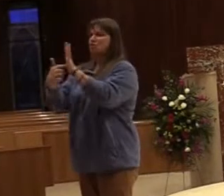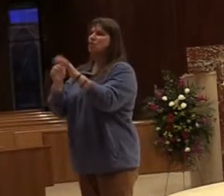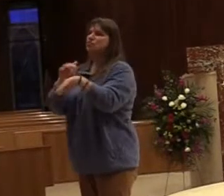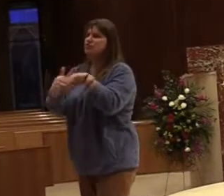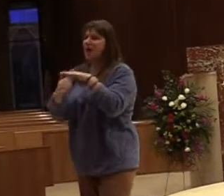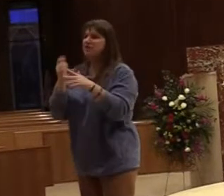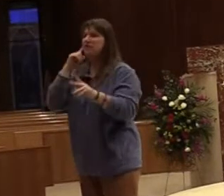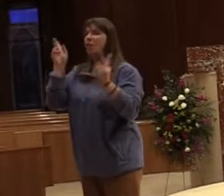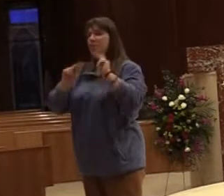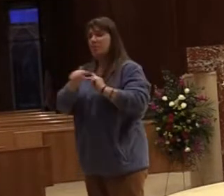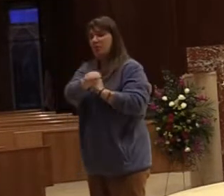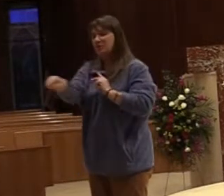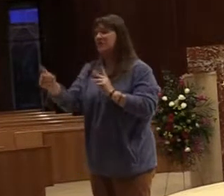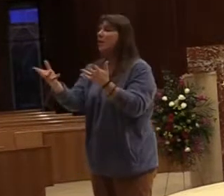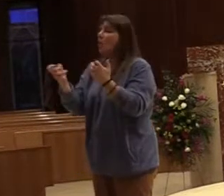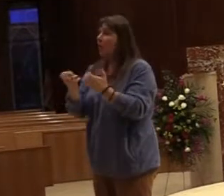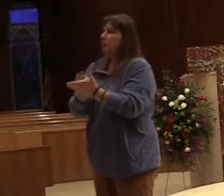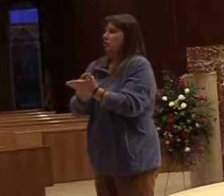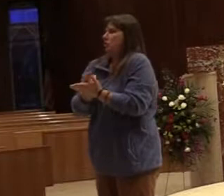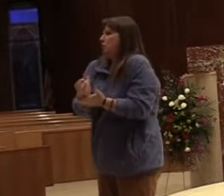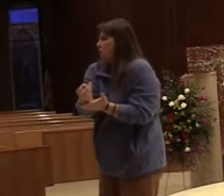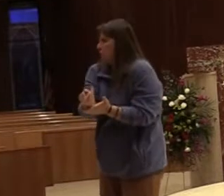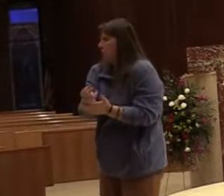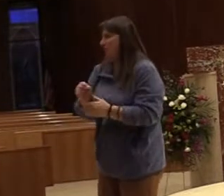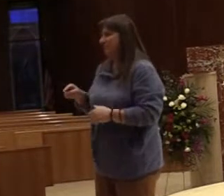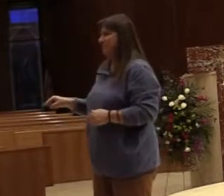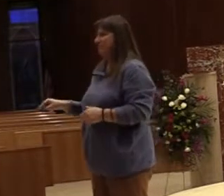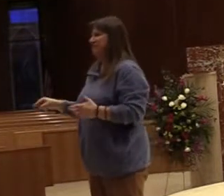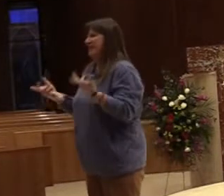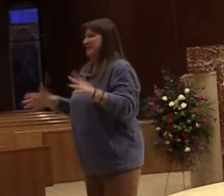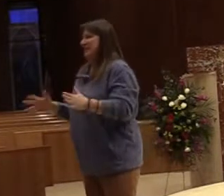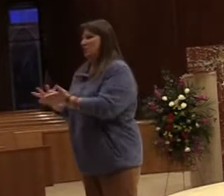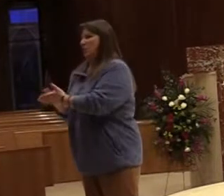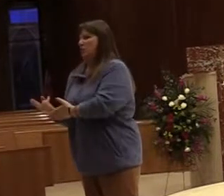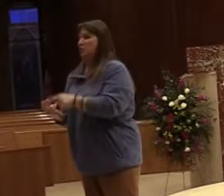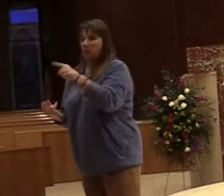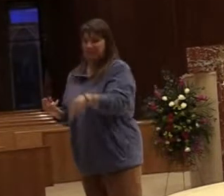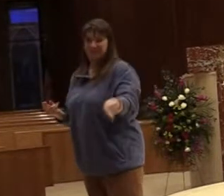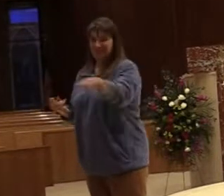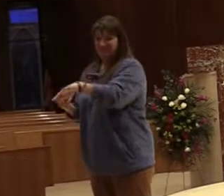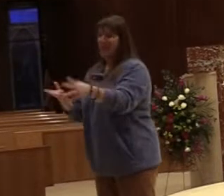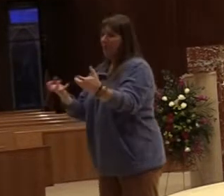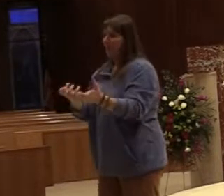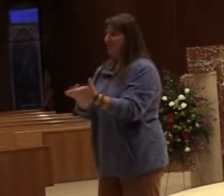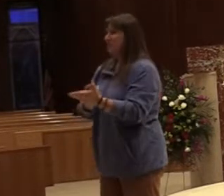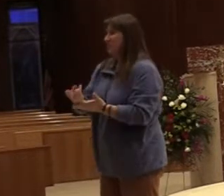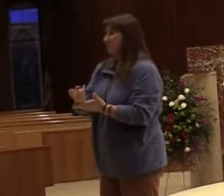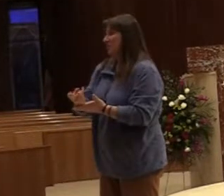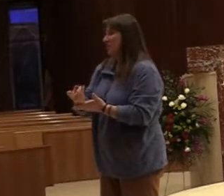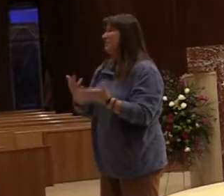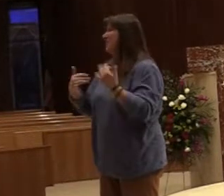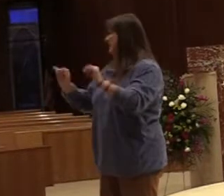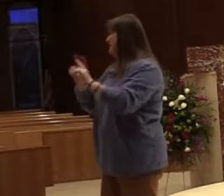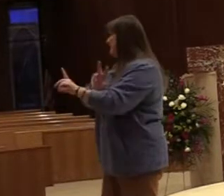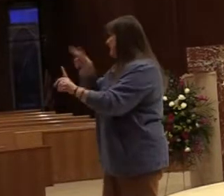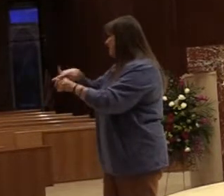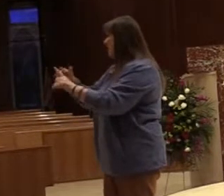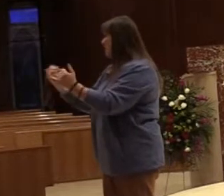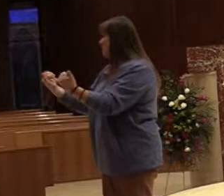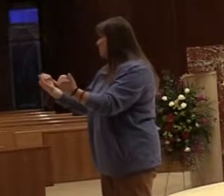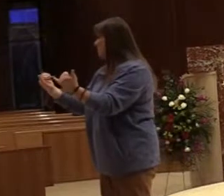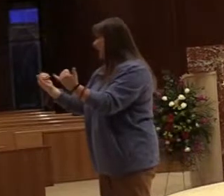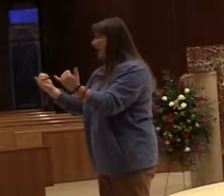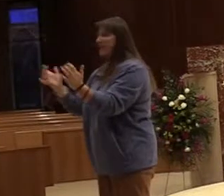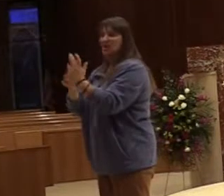who seek the truth sincerely. This is still true today, that Jesus has given us a vast treasure of knowledge within